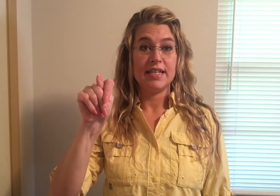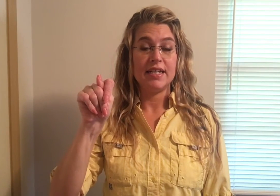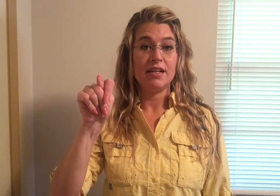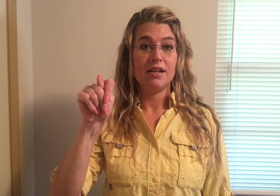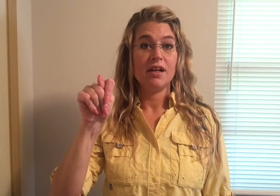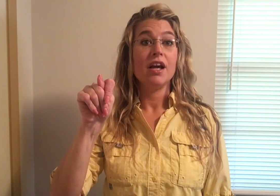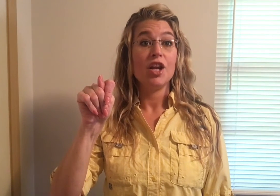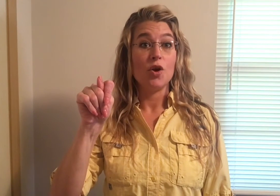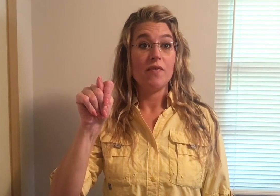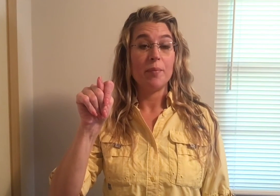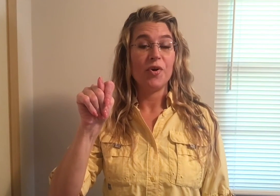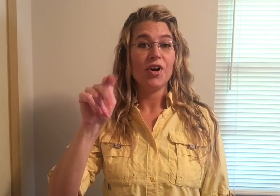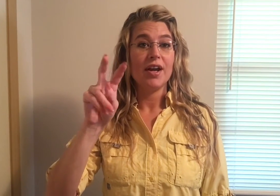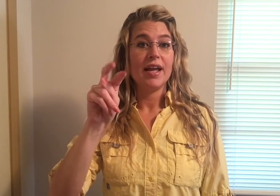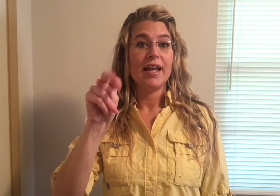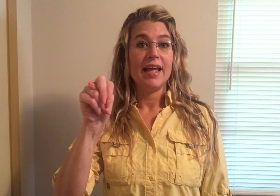O-C-T. November,